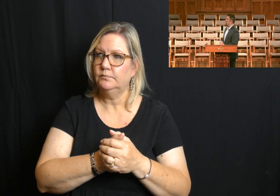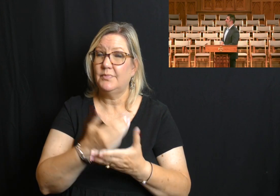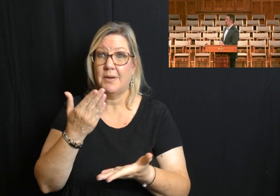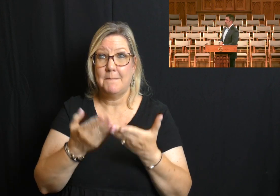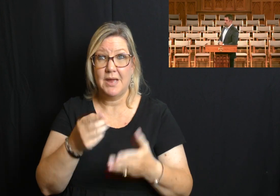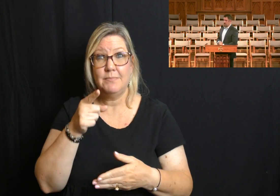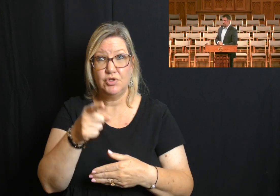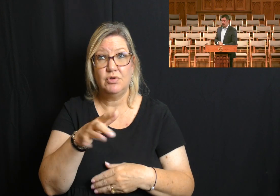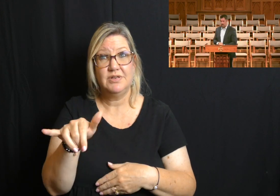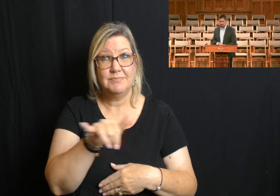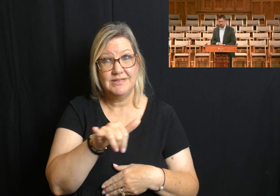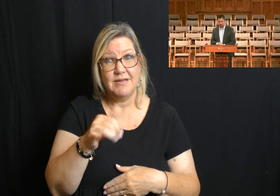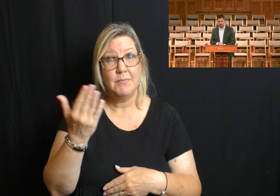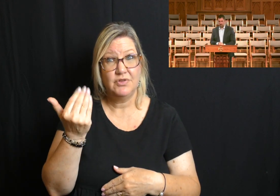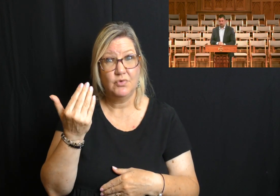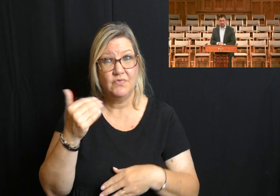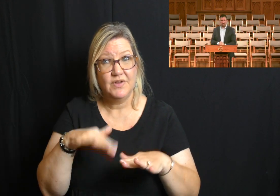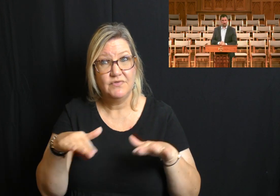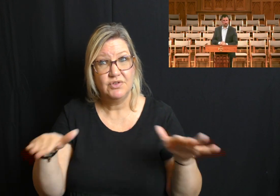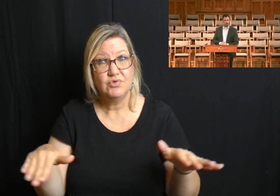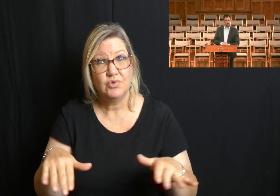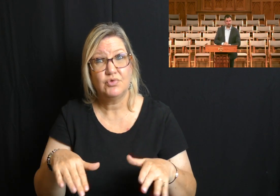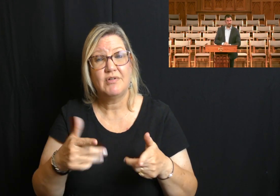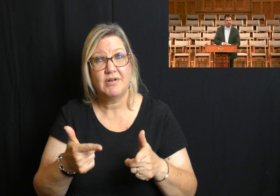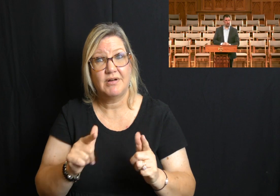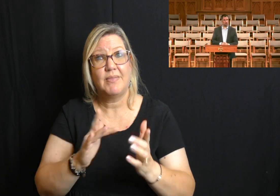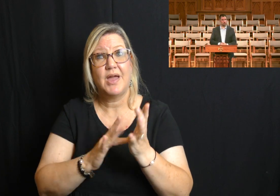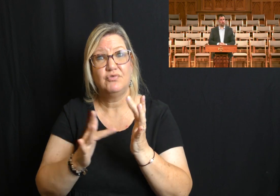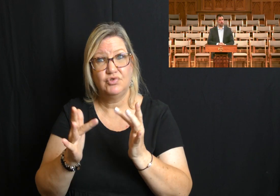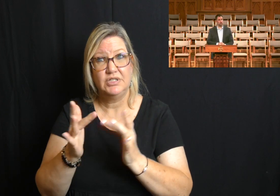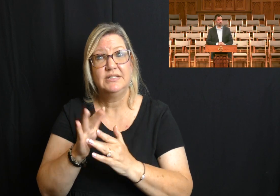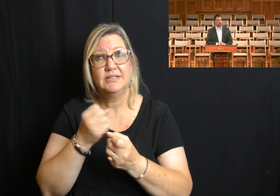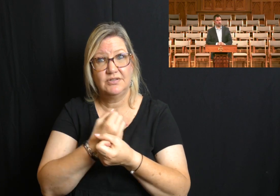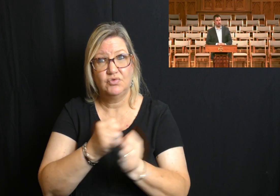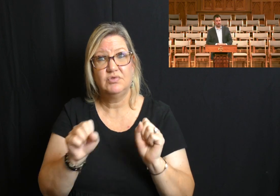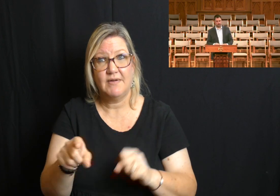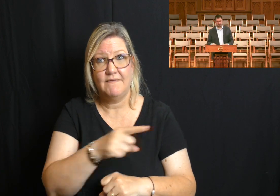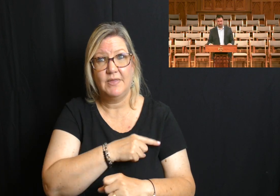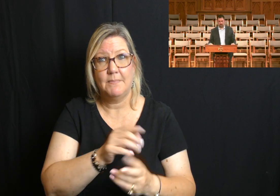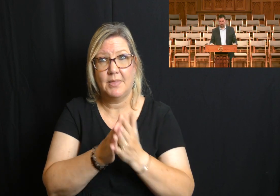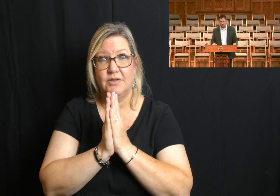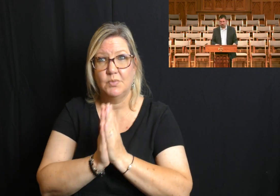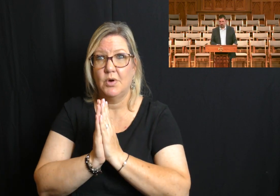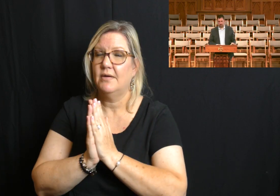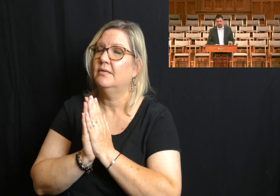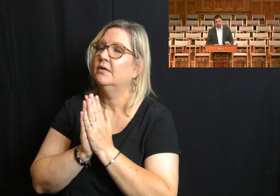15 kids that came and allowed Jesus to rescue you this morning. Let's pray.